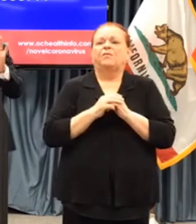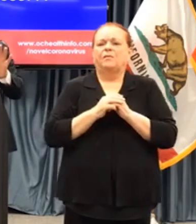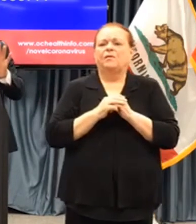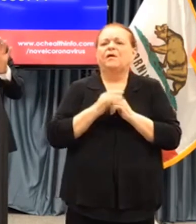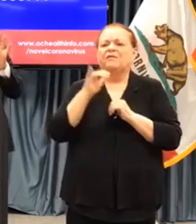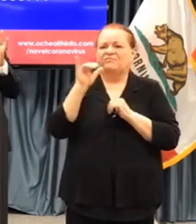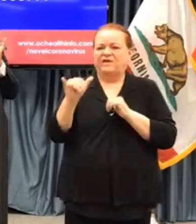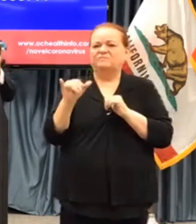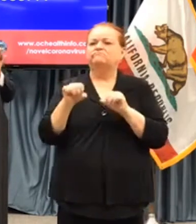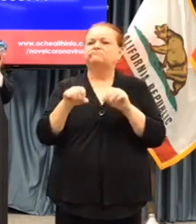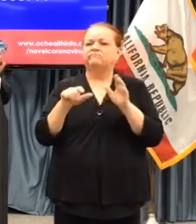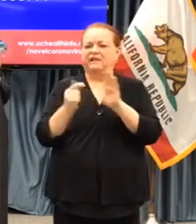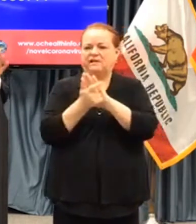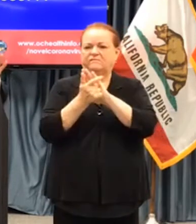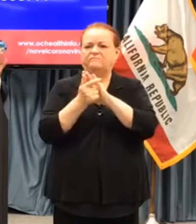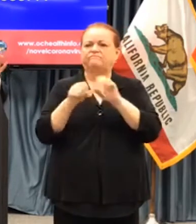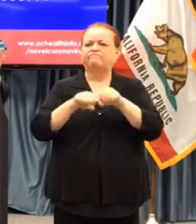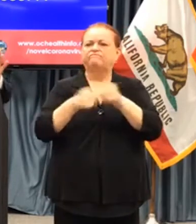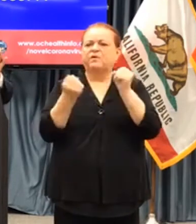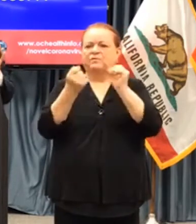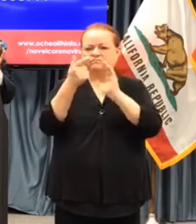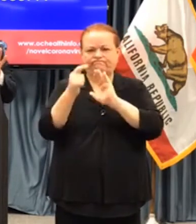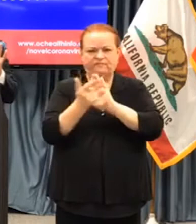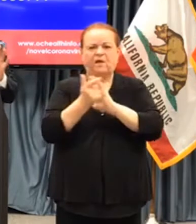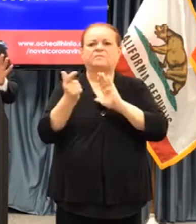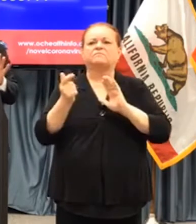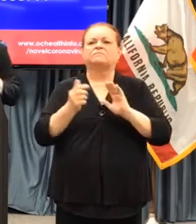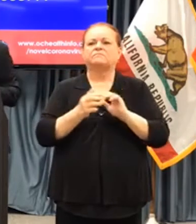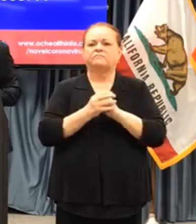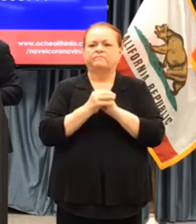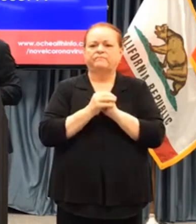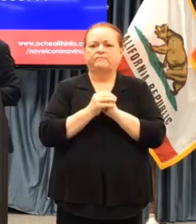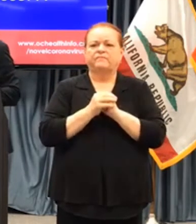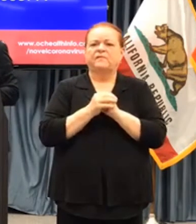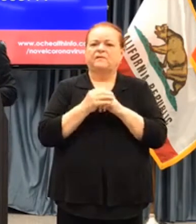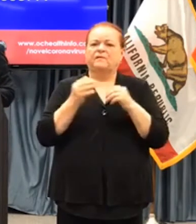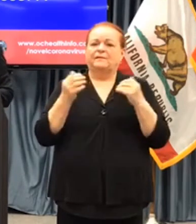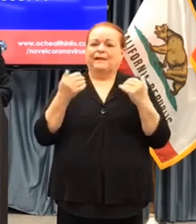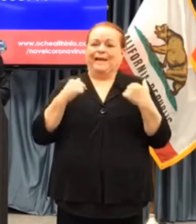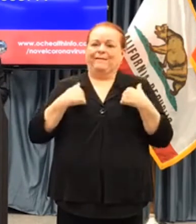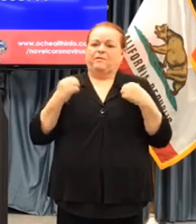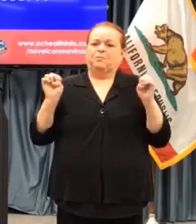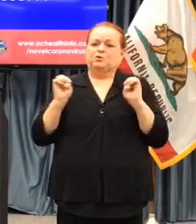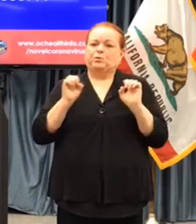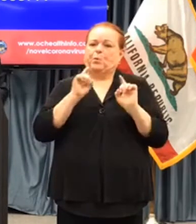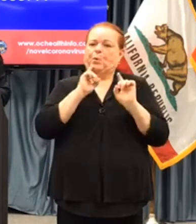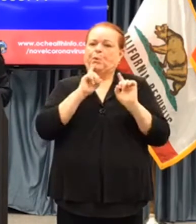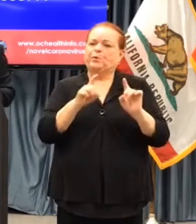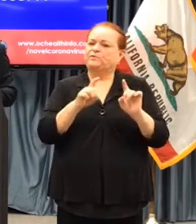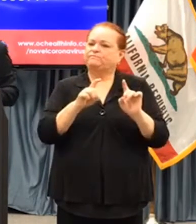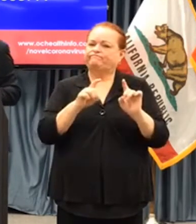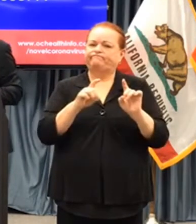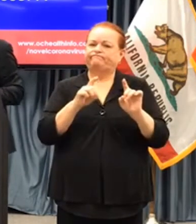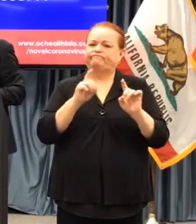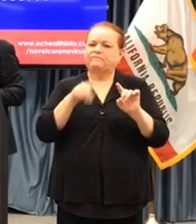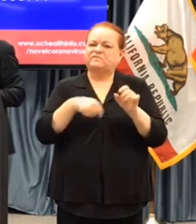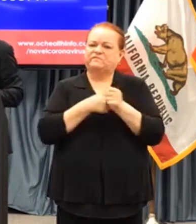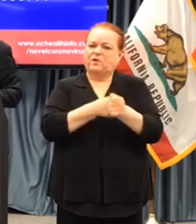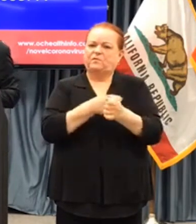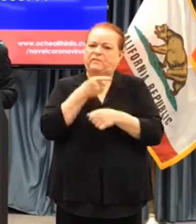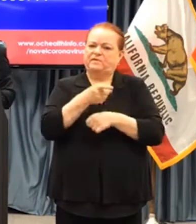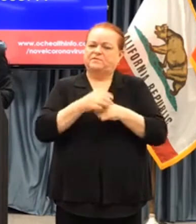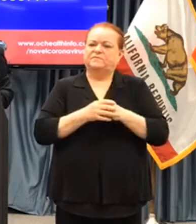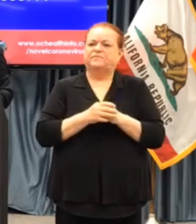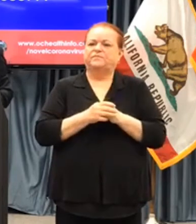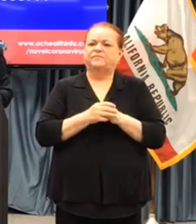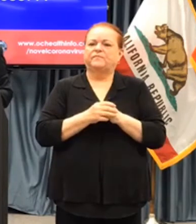that is a violation of state law under these current emergency orders. Where it gets a little tricky is, as I was driving